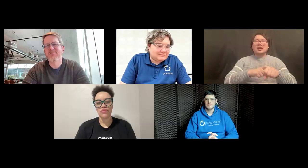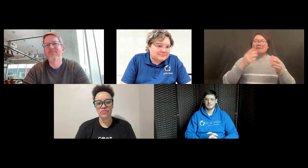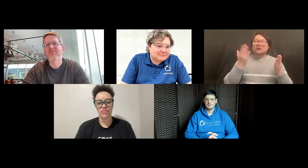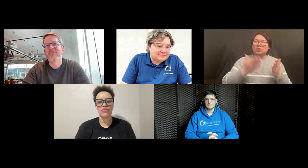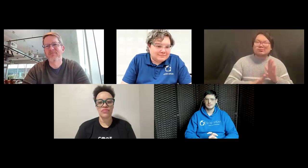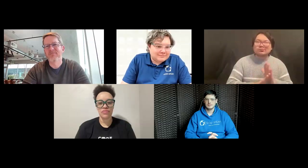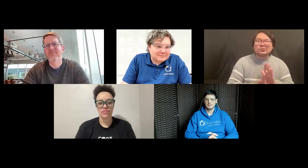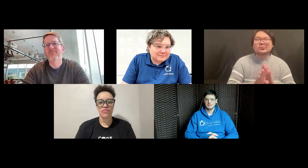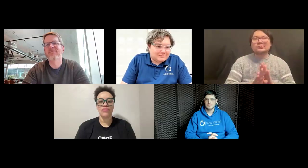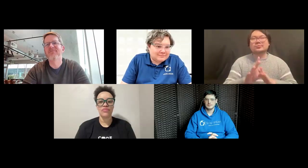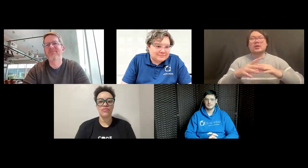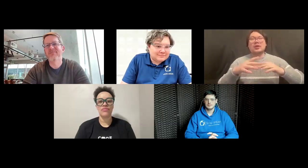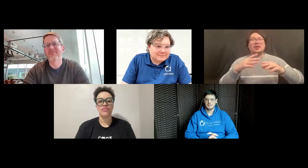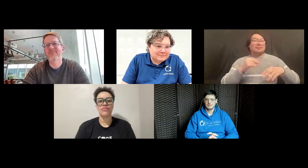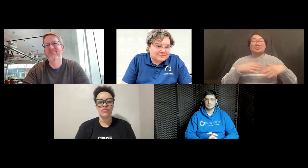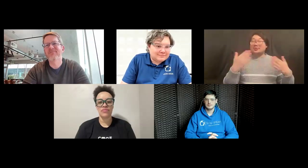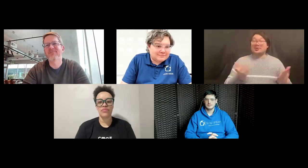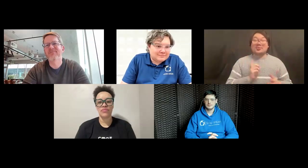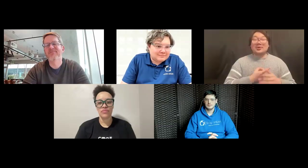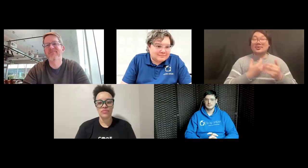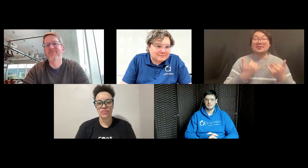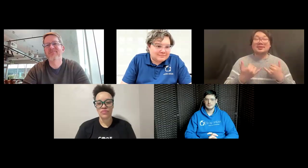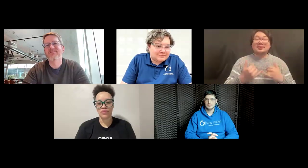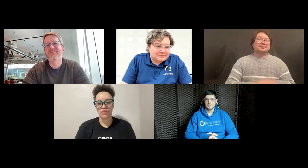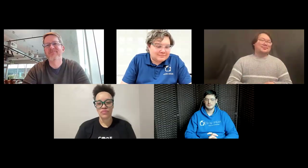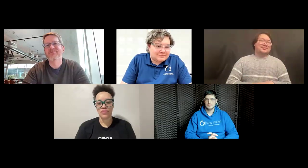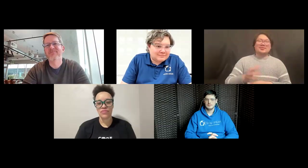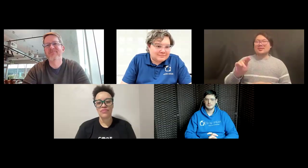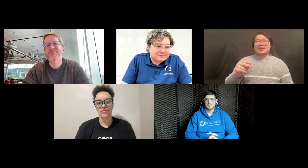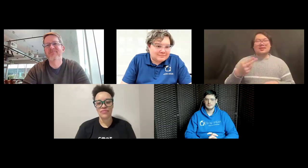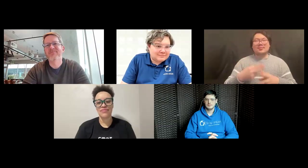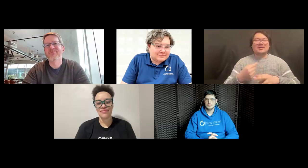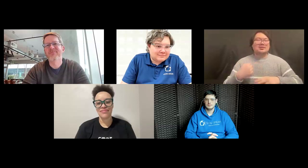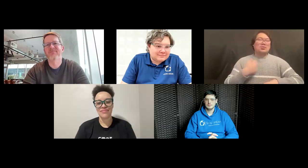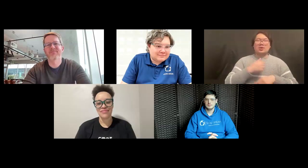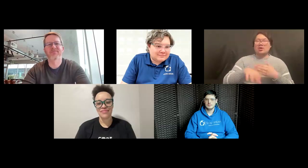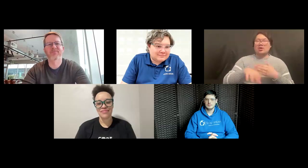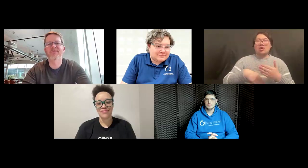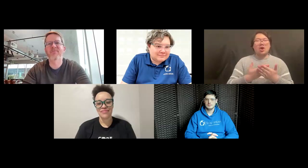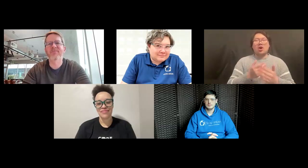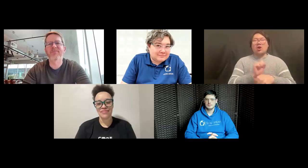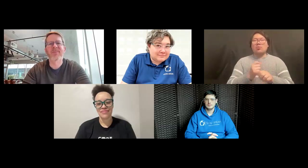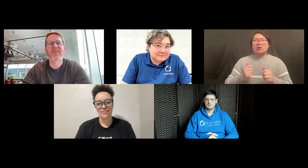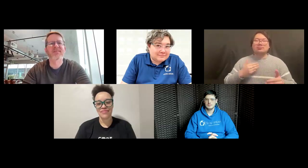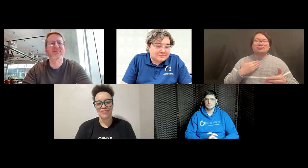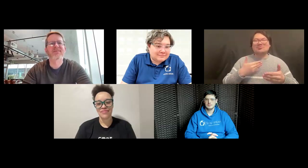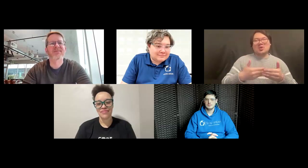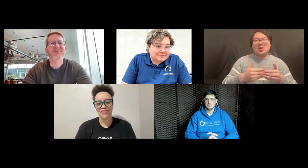Science Speak full time. And so continuing to develop that to get it to where it is today. As we mentioned, we all